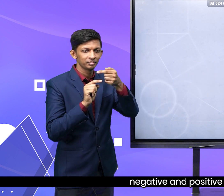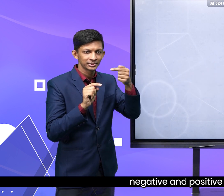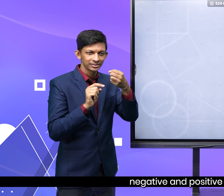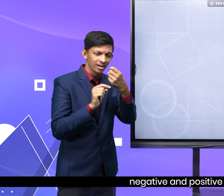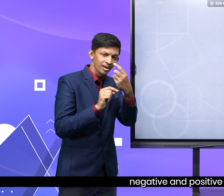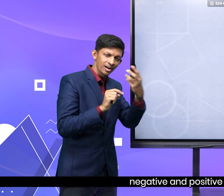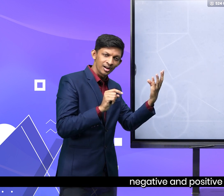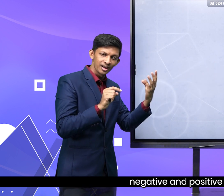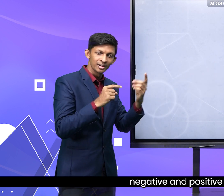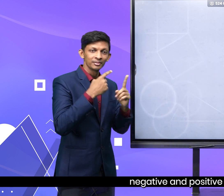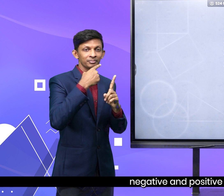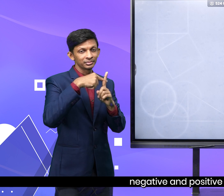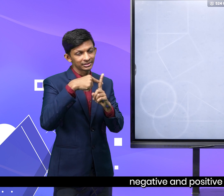negative and positive numbers,